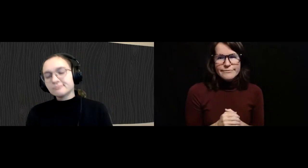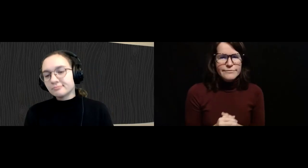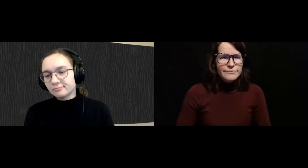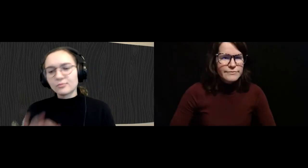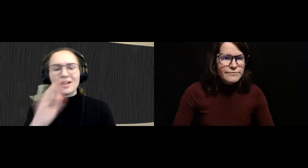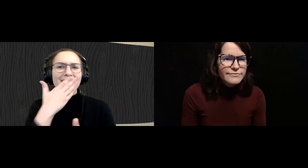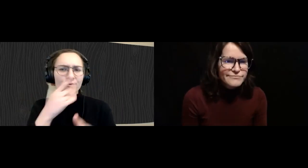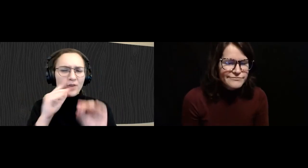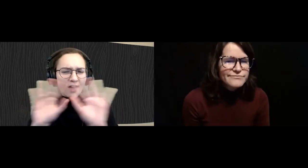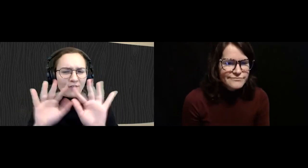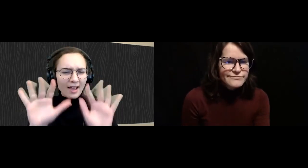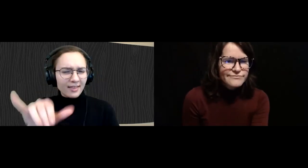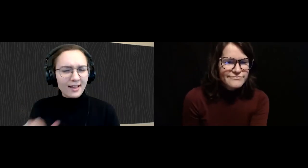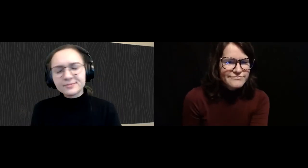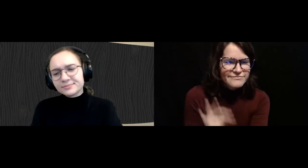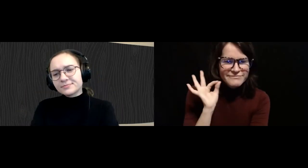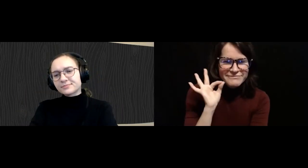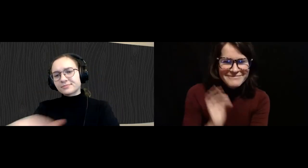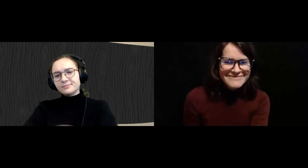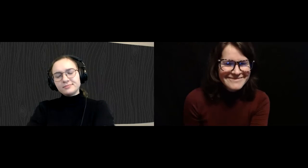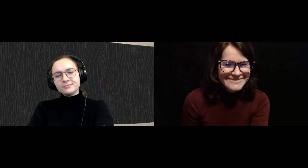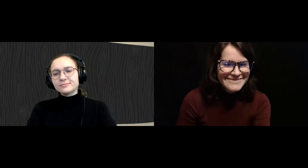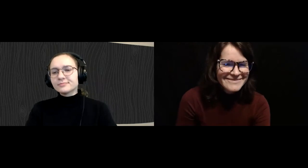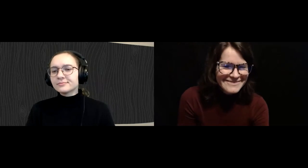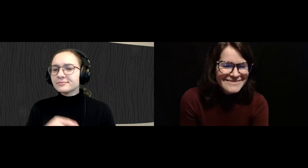different. Thank you for that clarification.